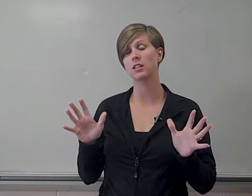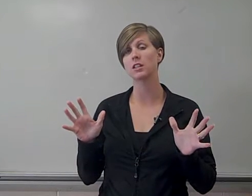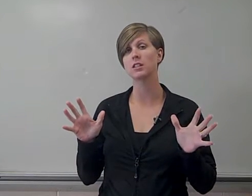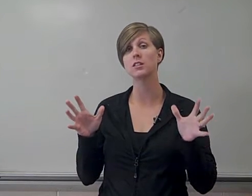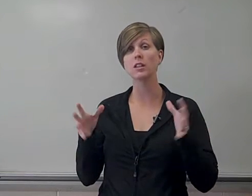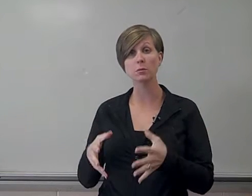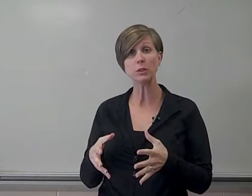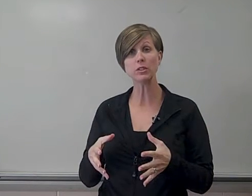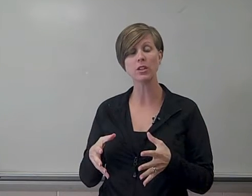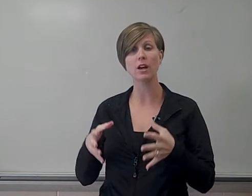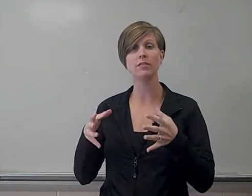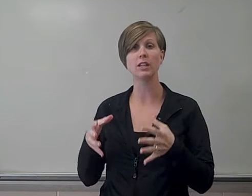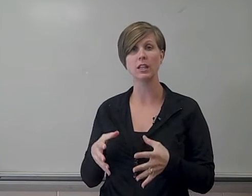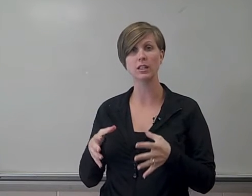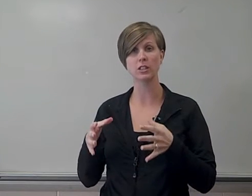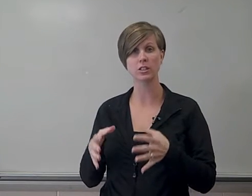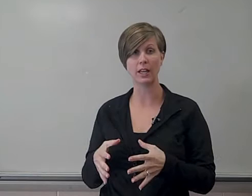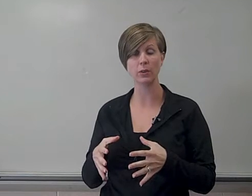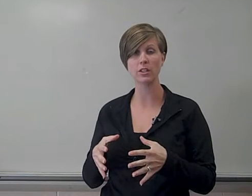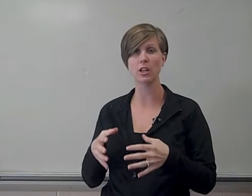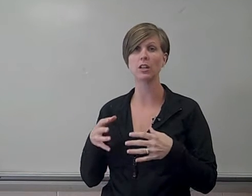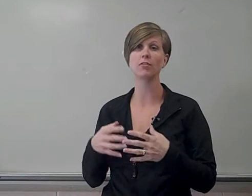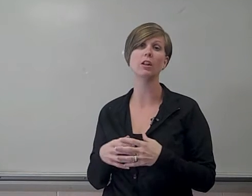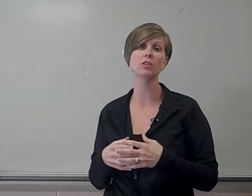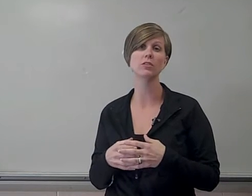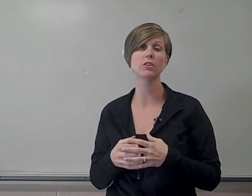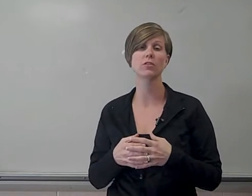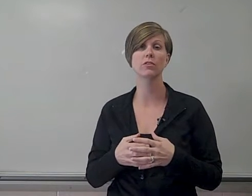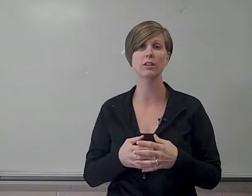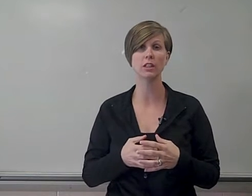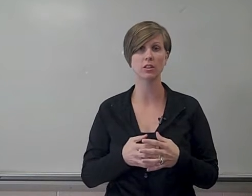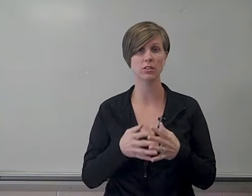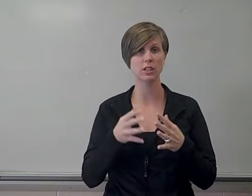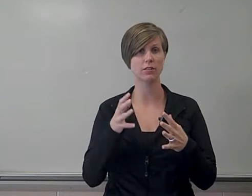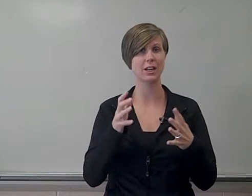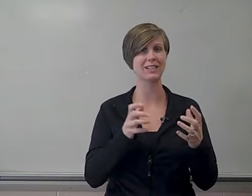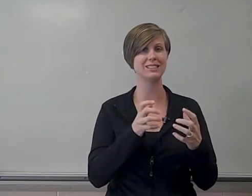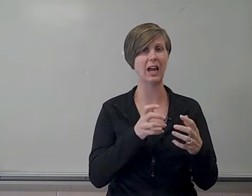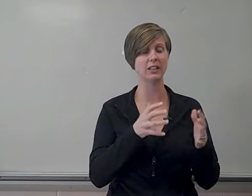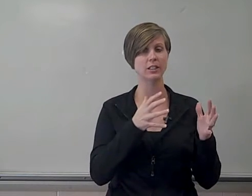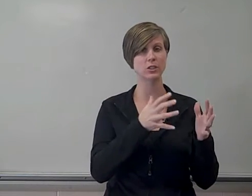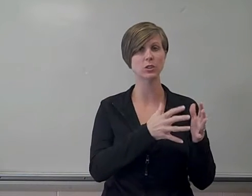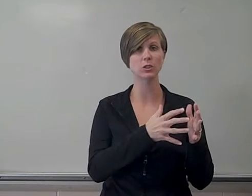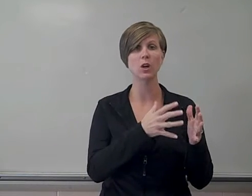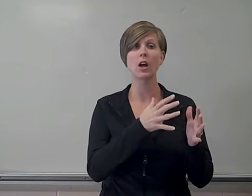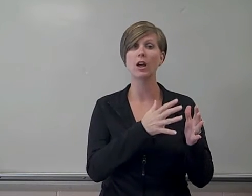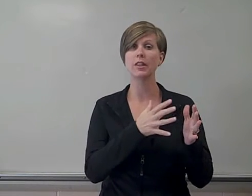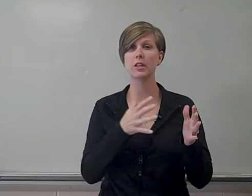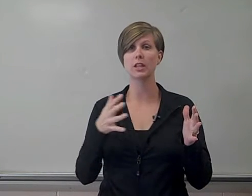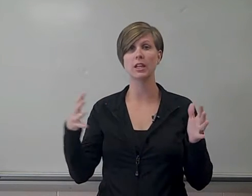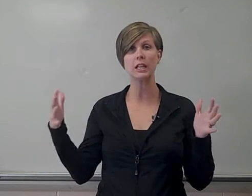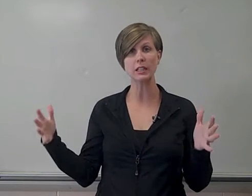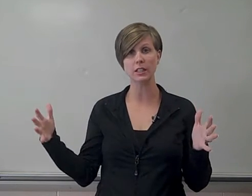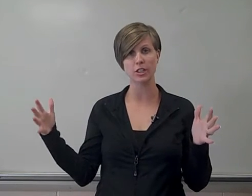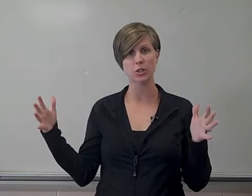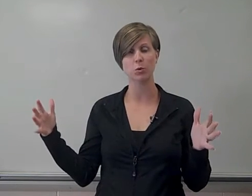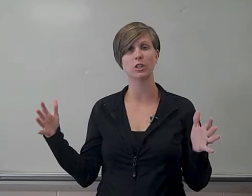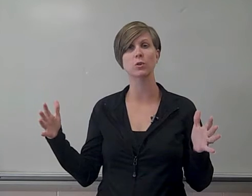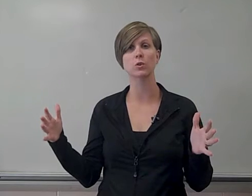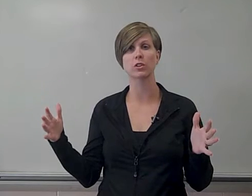the syllables of the English language, and it follows very closely, if not exactly, to the English word order